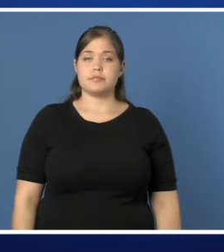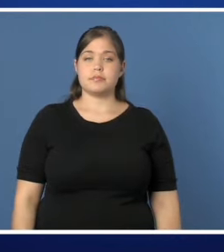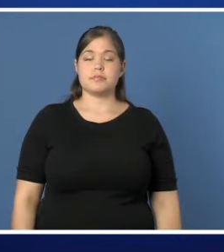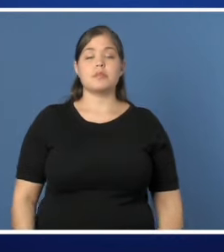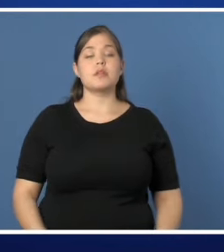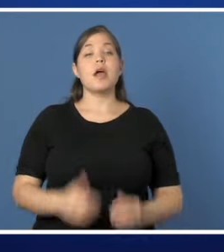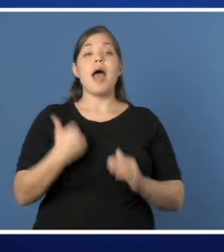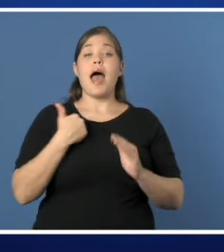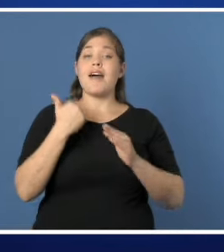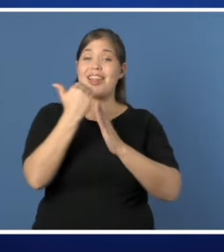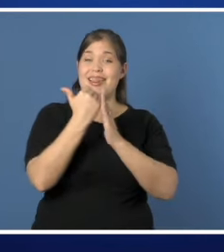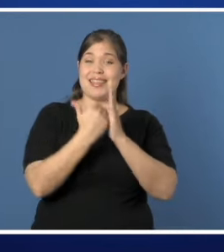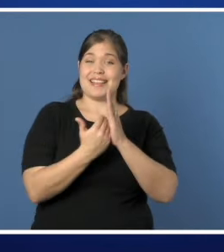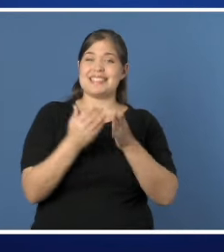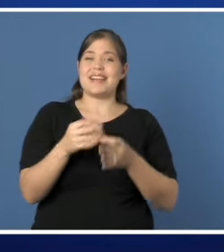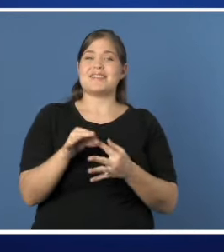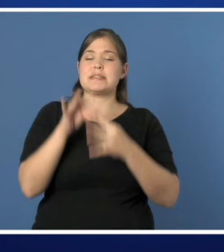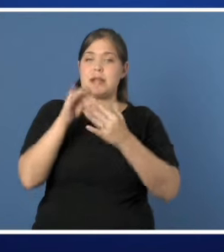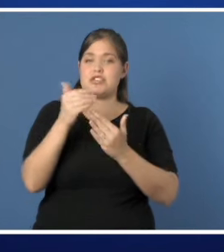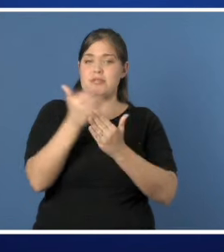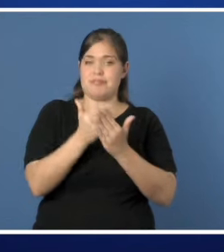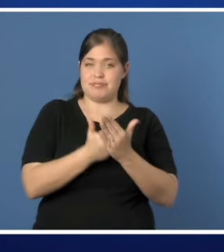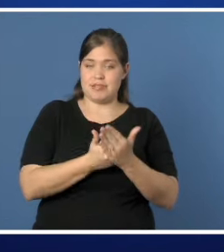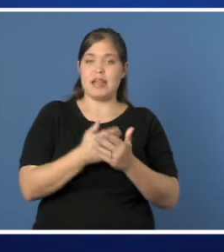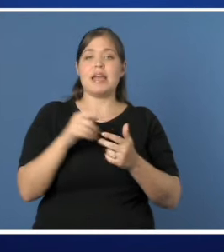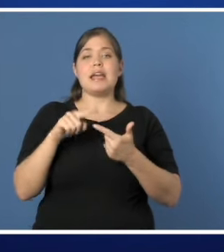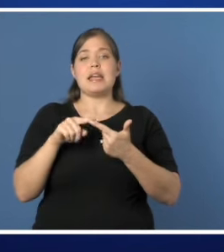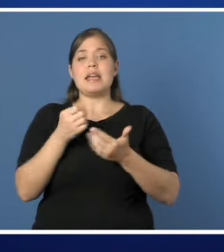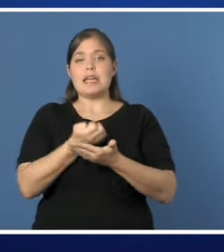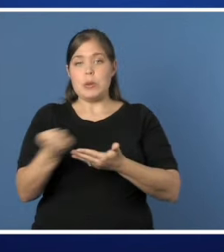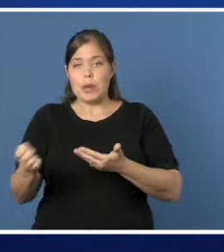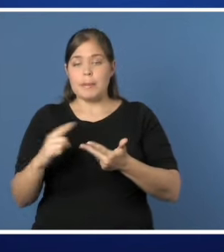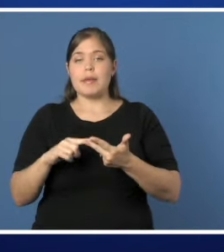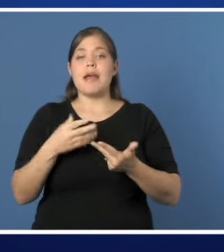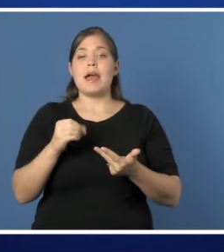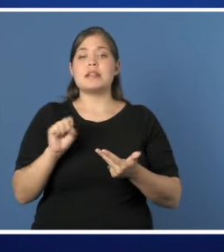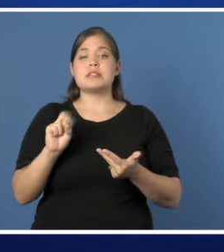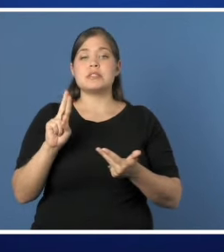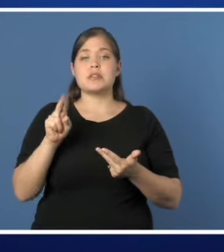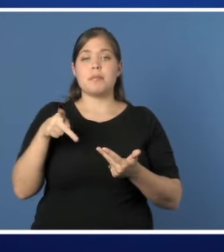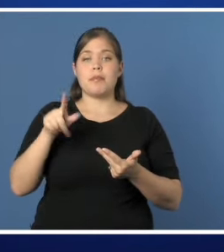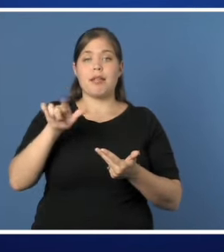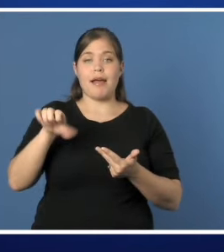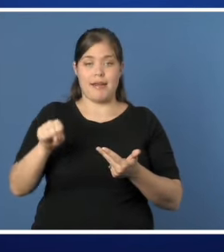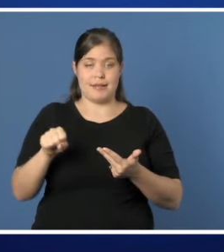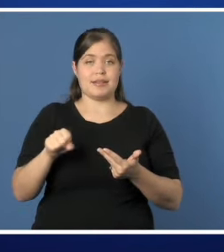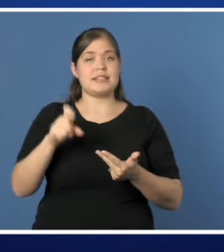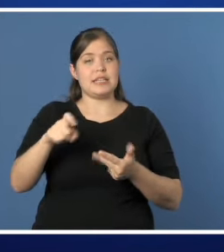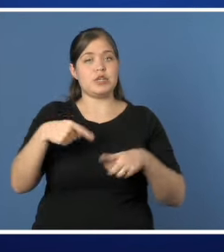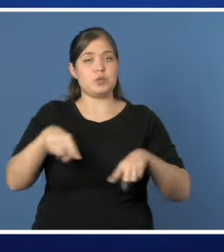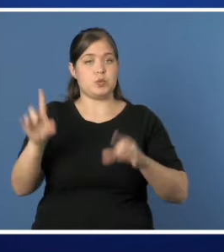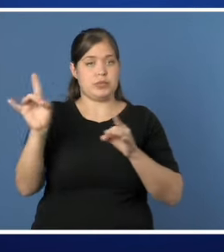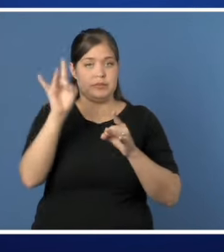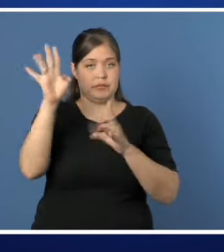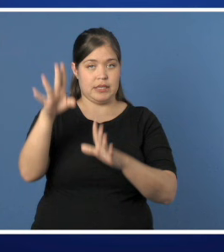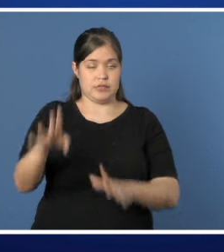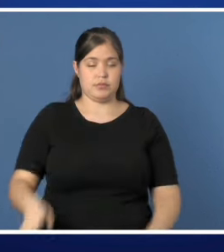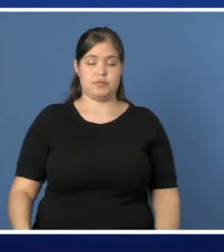Compose a list of special items, equipment, and supplies family members will need during a disaster